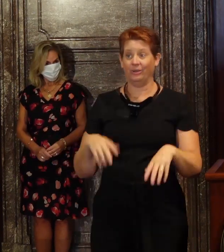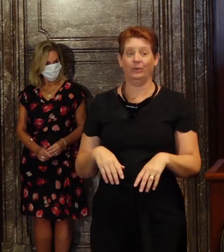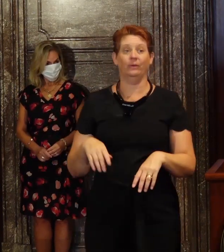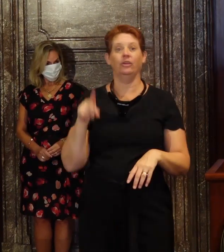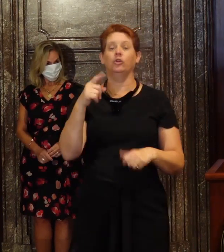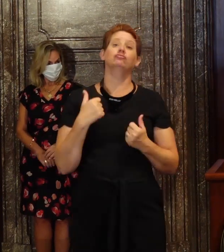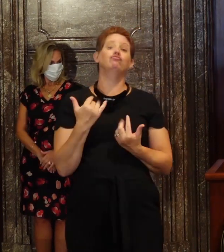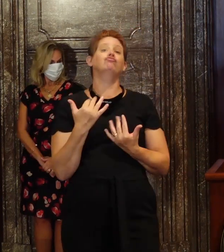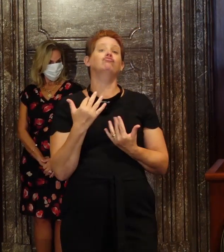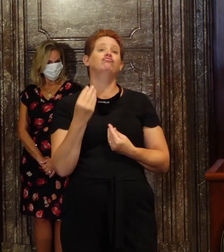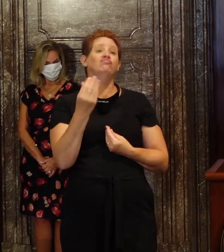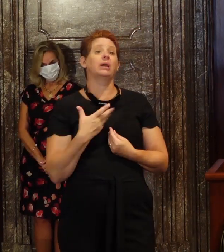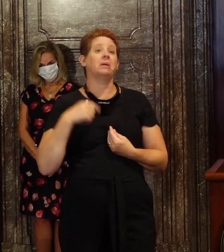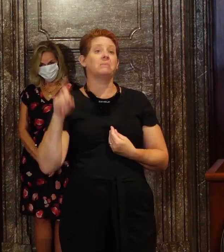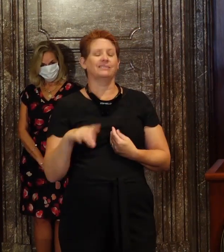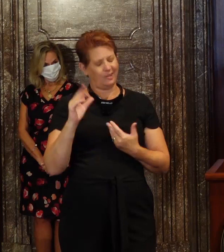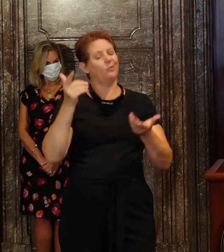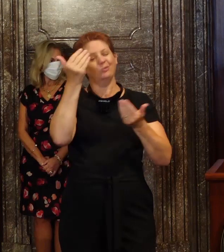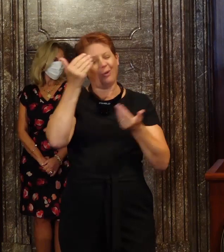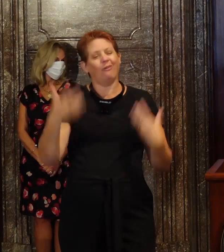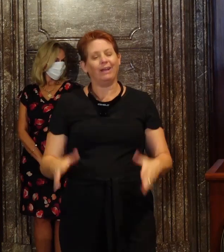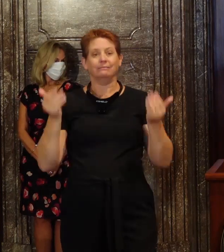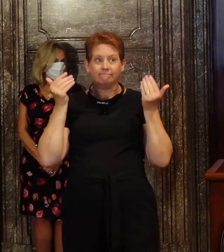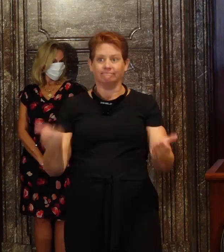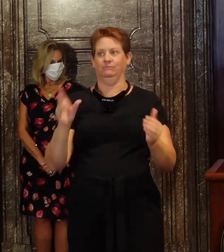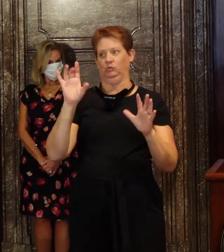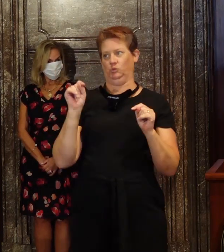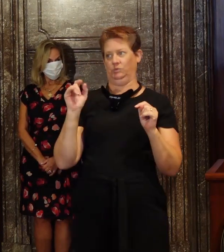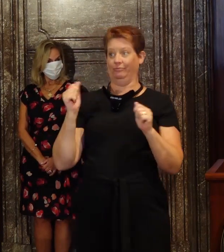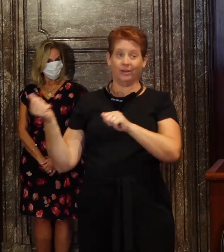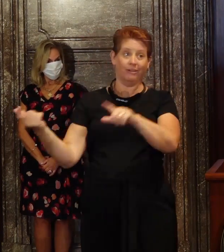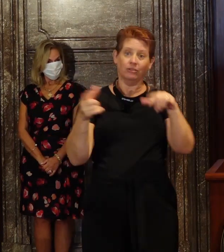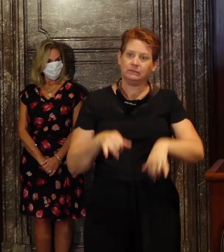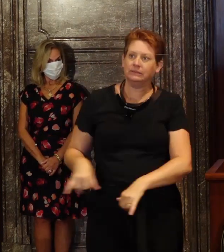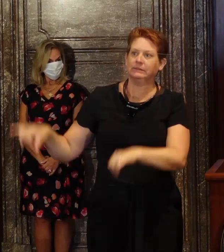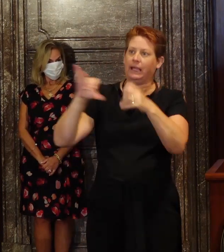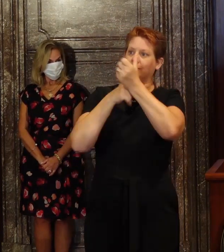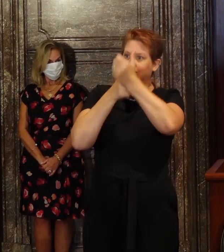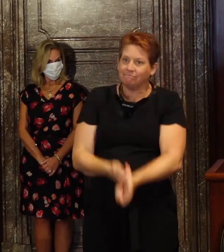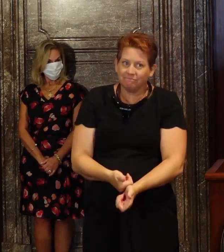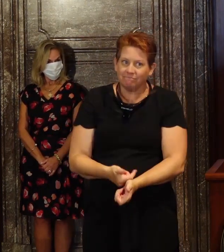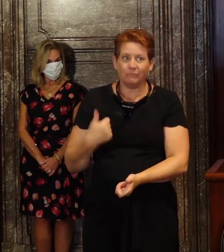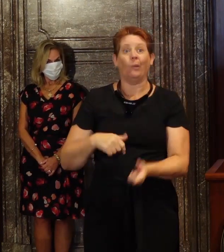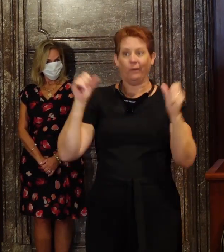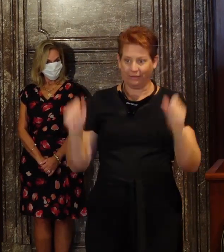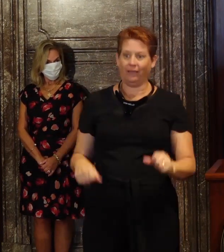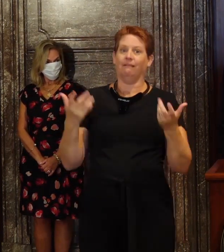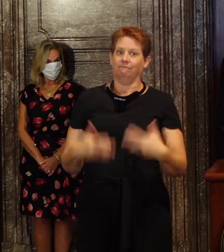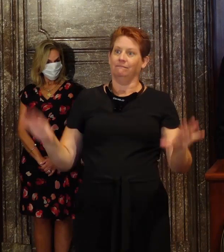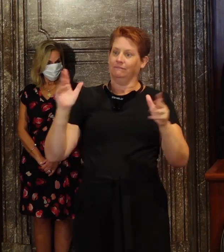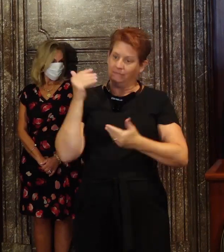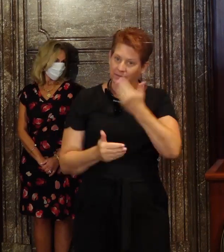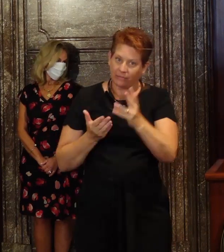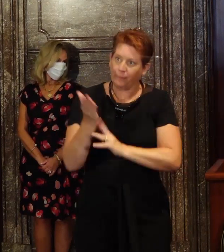tell you what to do. You know what to do. Go ahead and do it, and if we all stick together and do the right thing, we can get out of this. If we